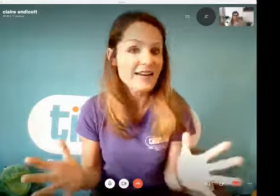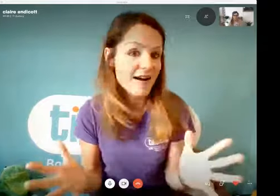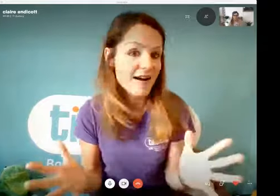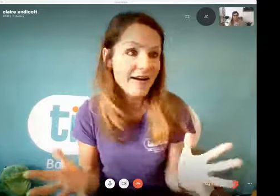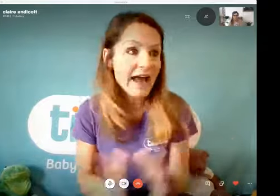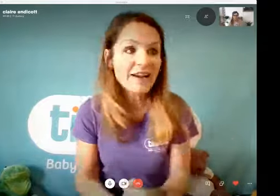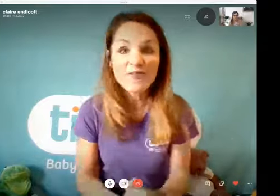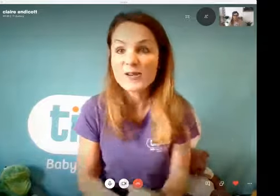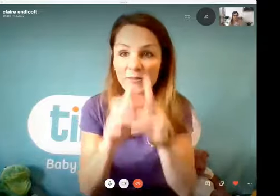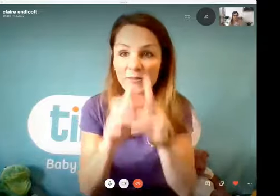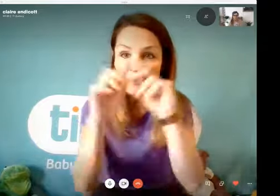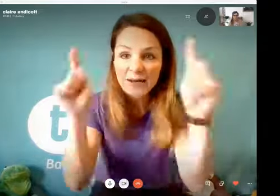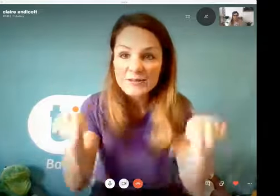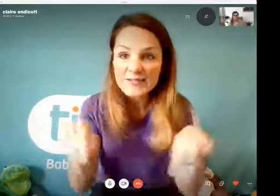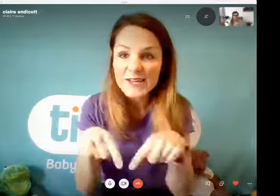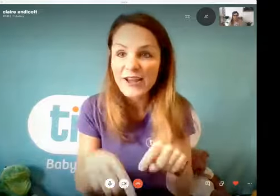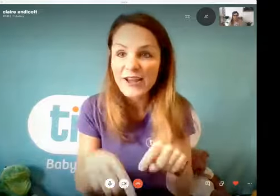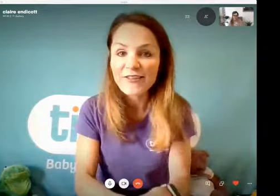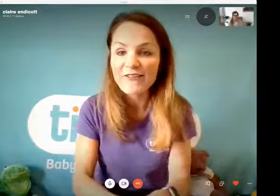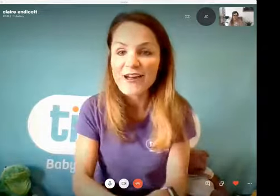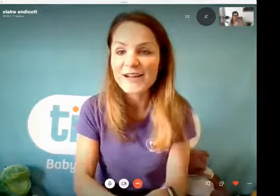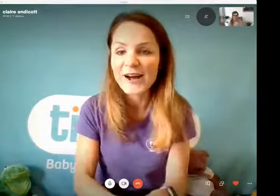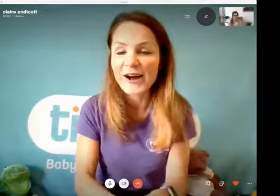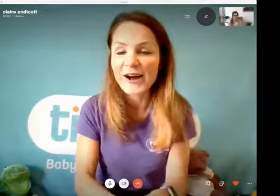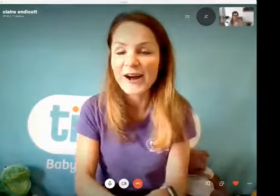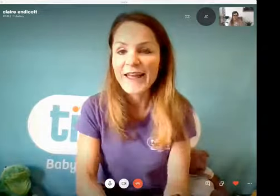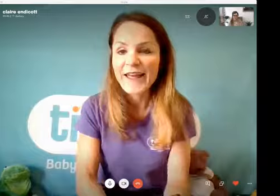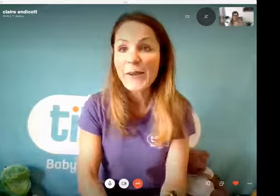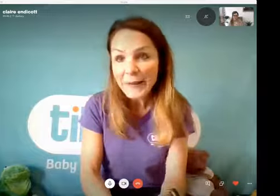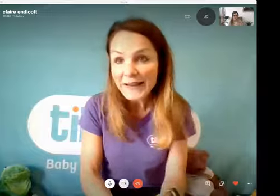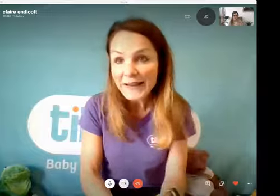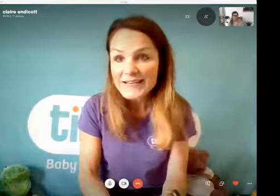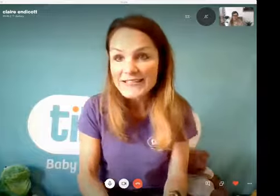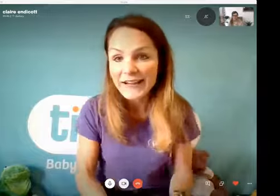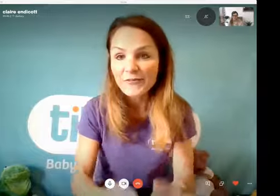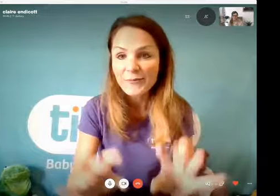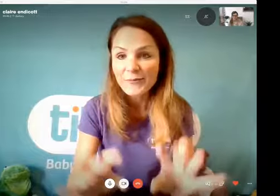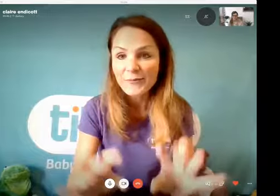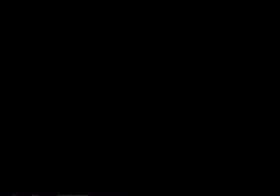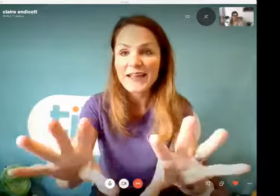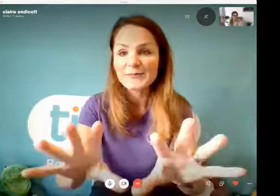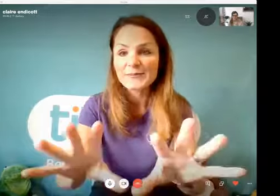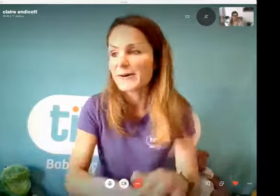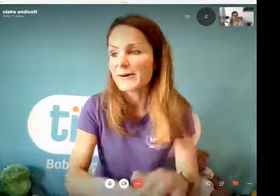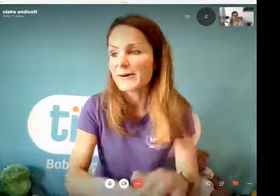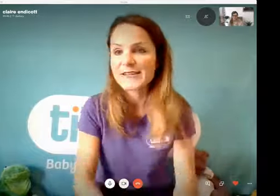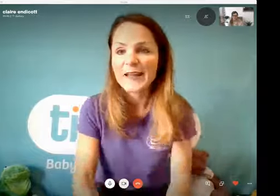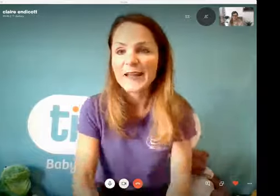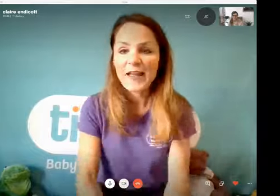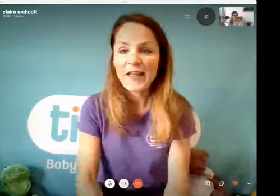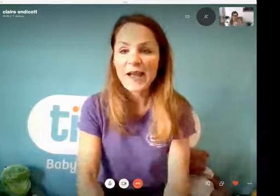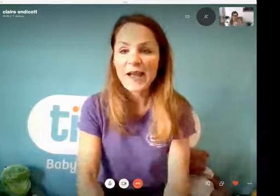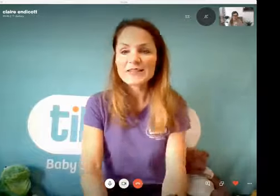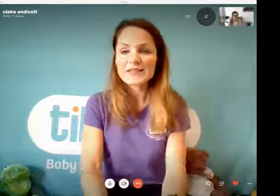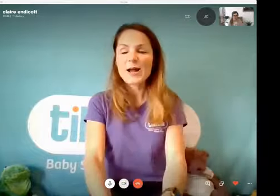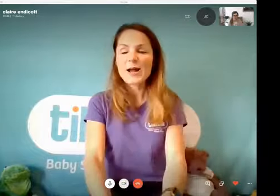if they do, I'll get them a little certificate for their first sign. That would be amazing if off the back of this, somebody watching practice at home and